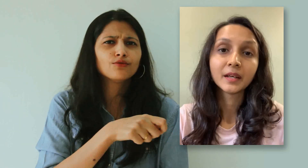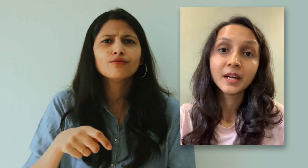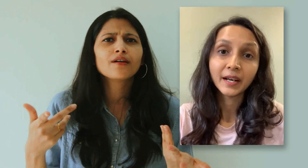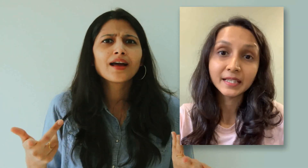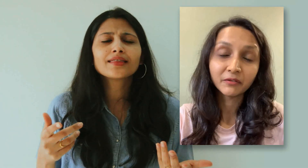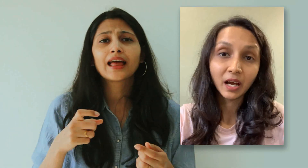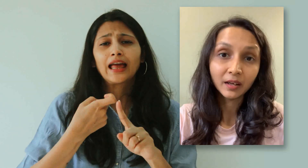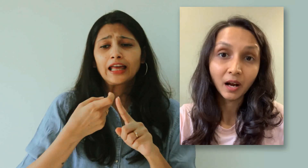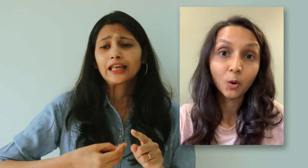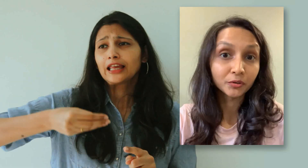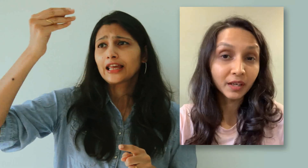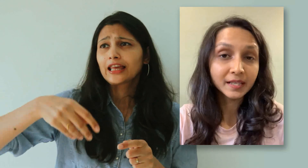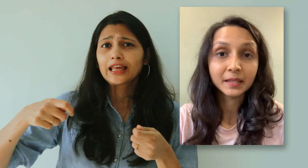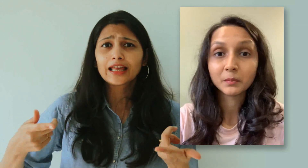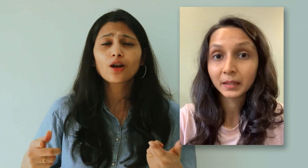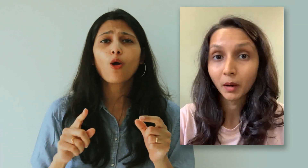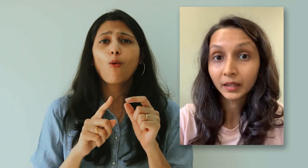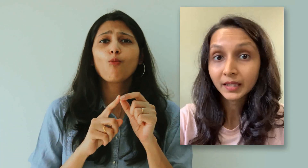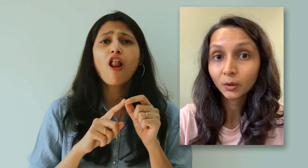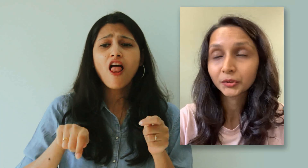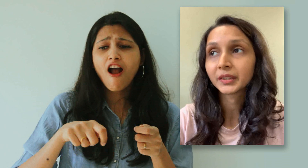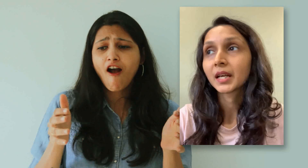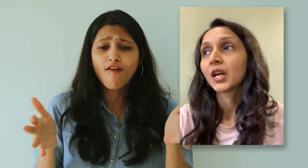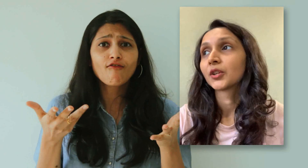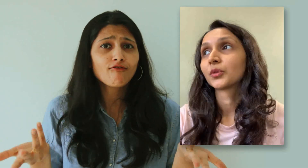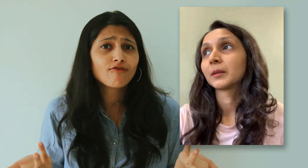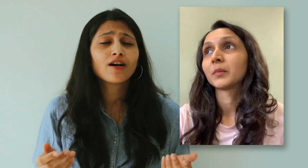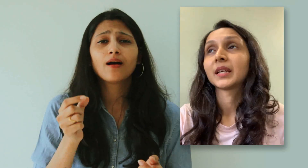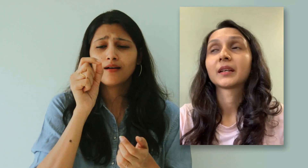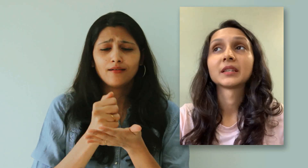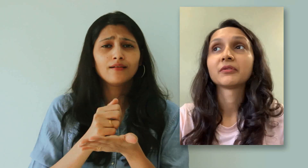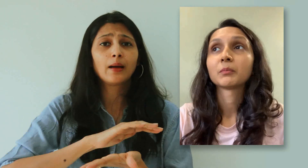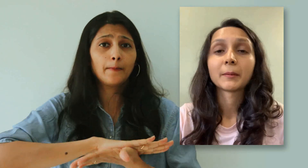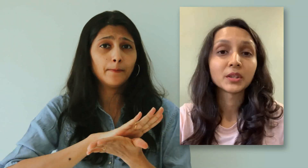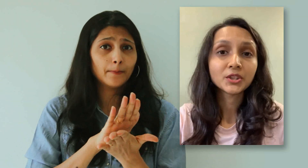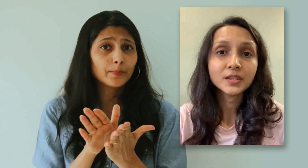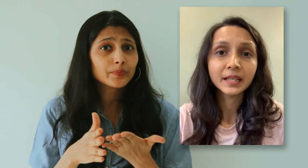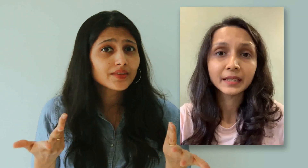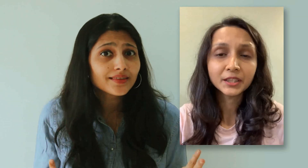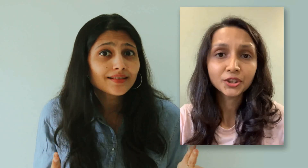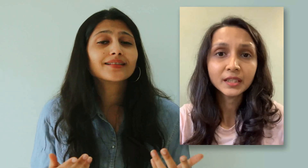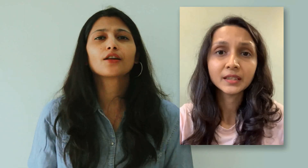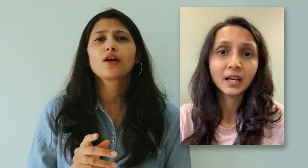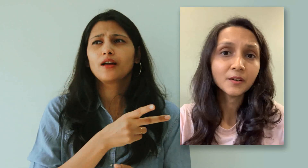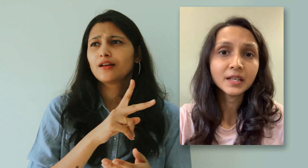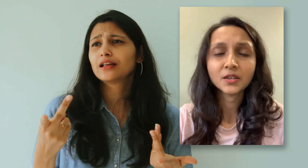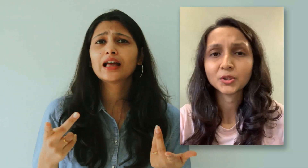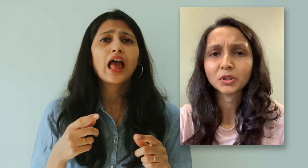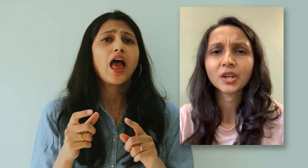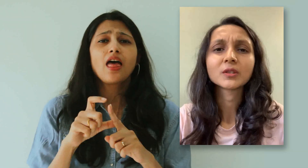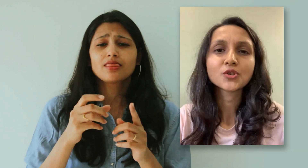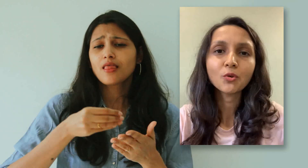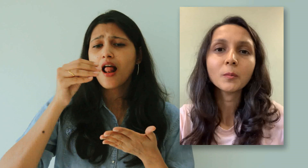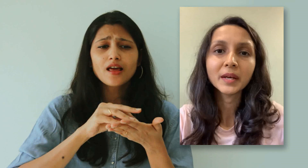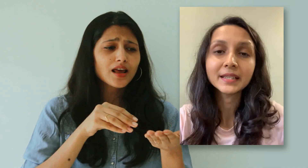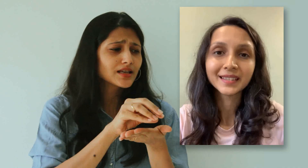make rice flour out of rice and make bhakri out of it. You can make different preparations like khichdi, dal rice, rajma